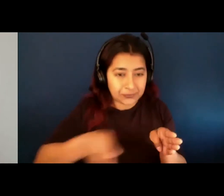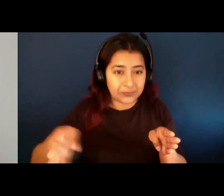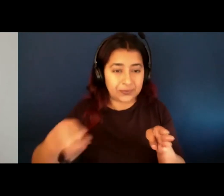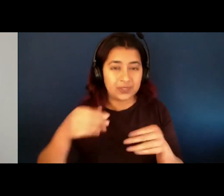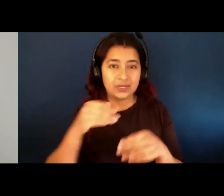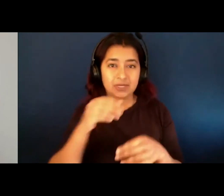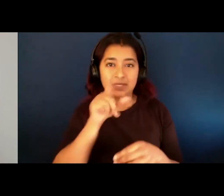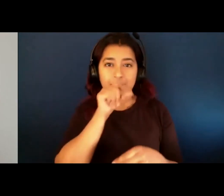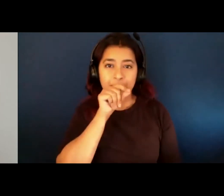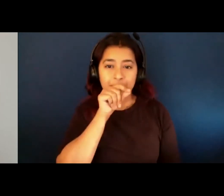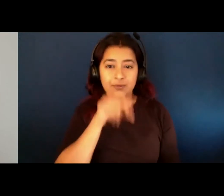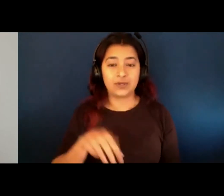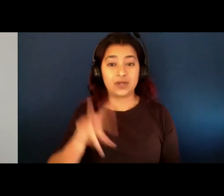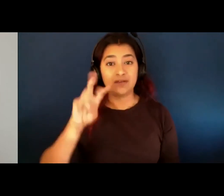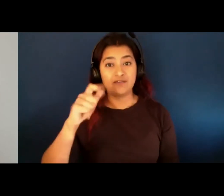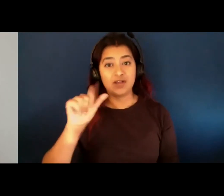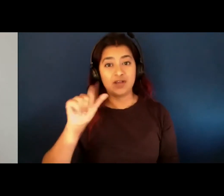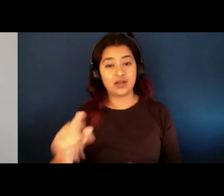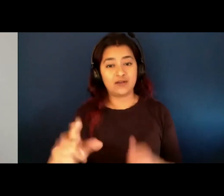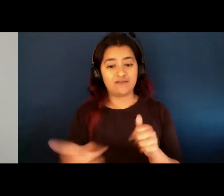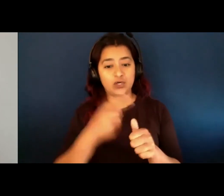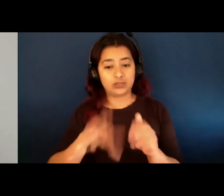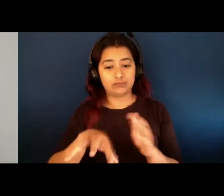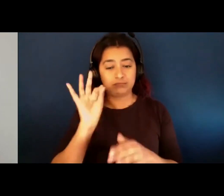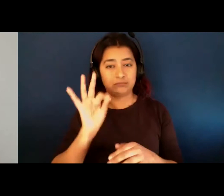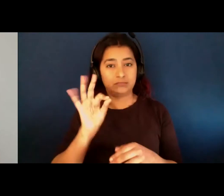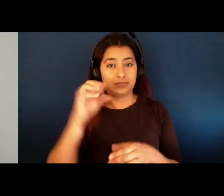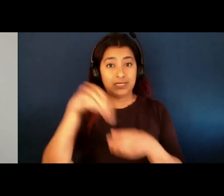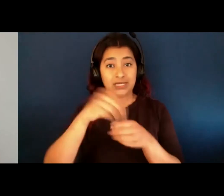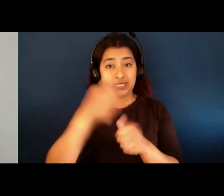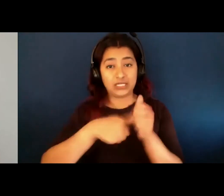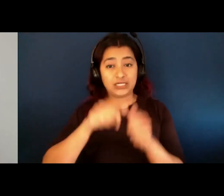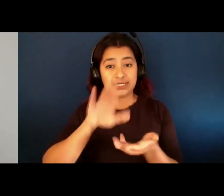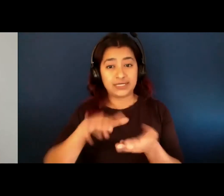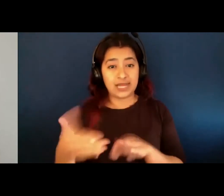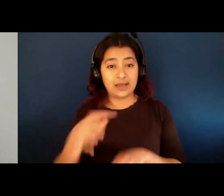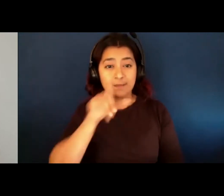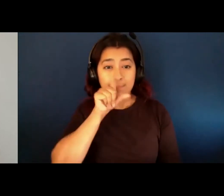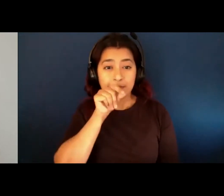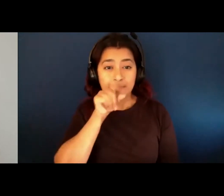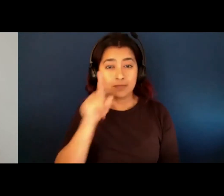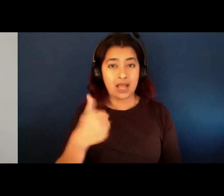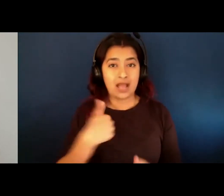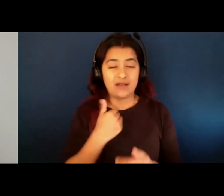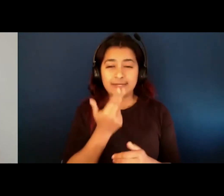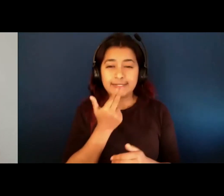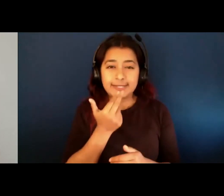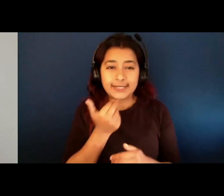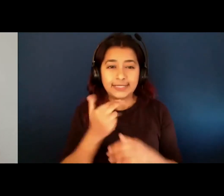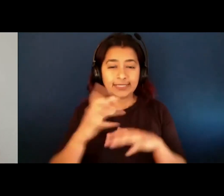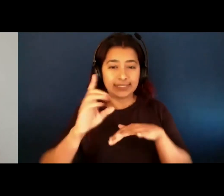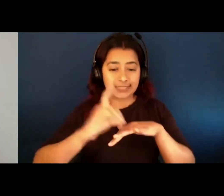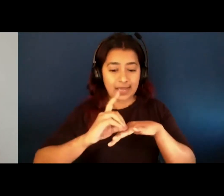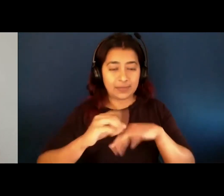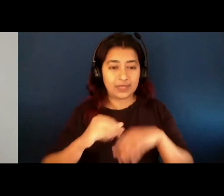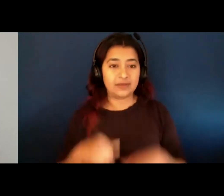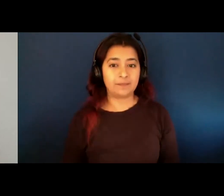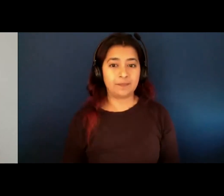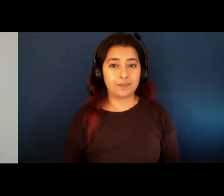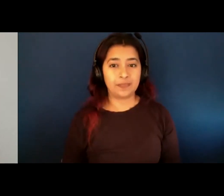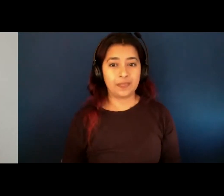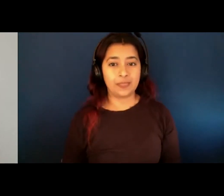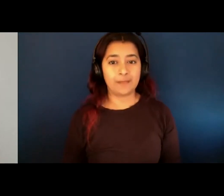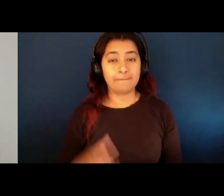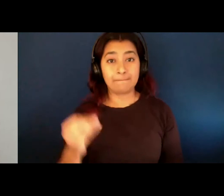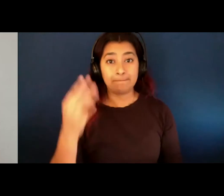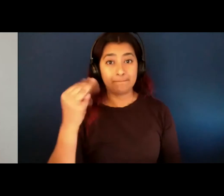carcasses. Vega was the first to discover that inside each dead bird was a tiny diamond, and Miss Moon let the students keep